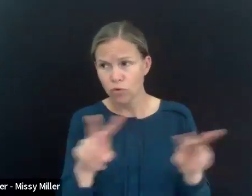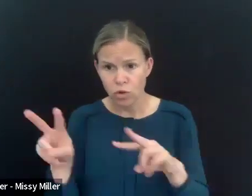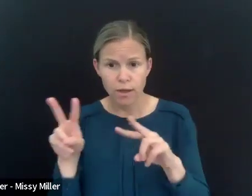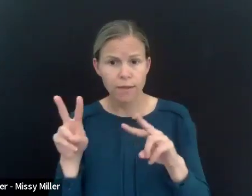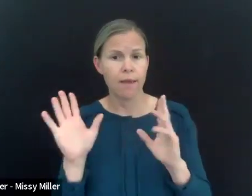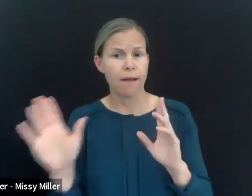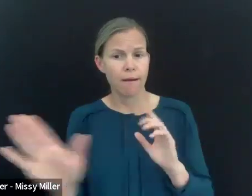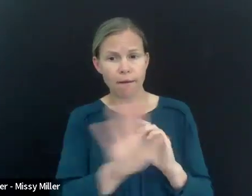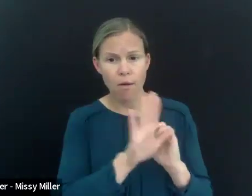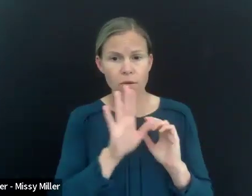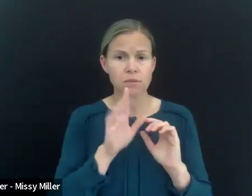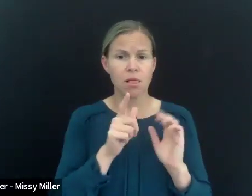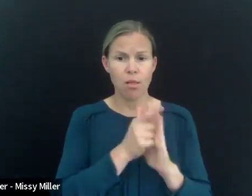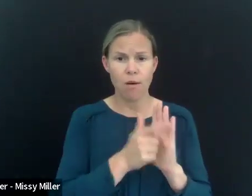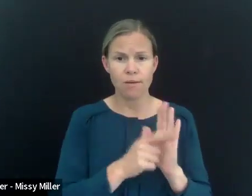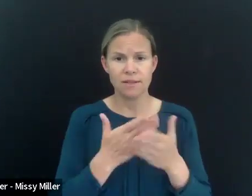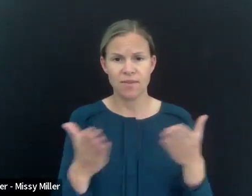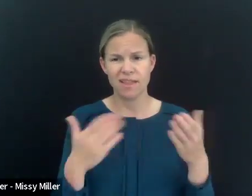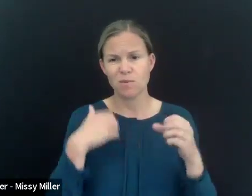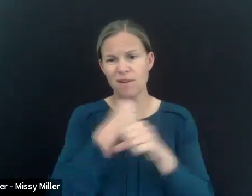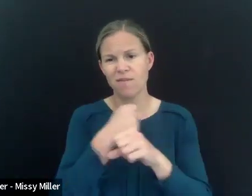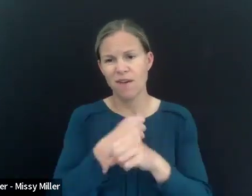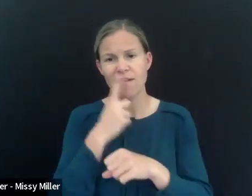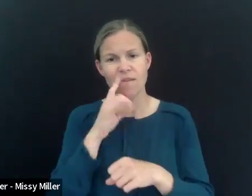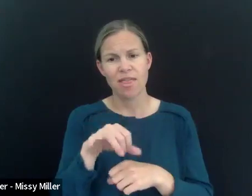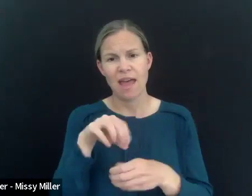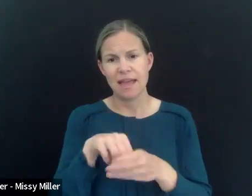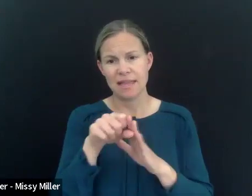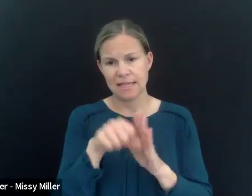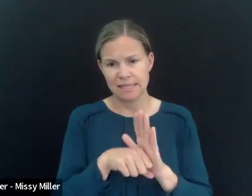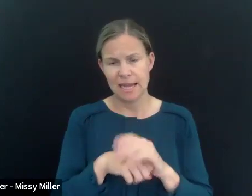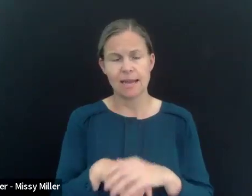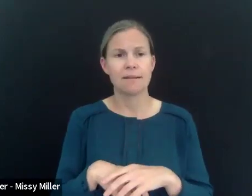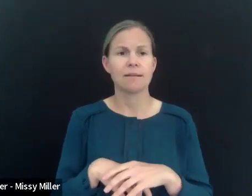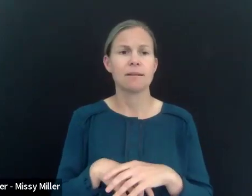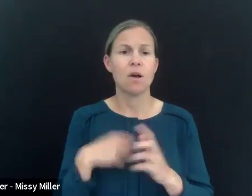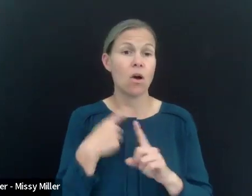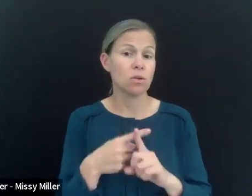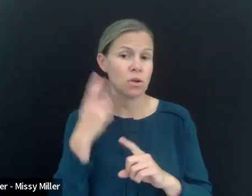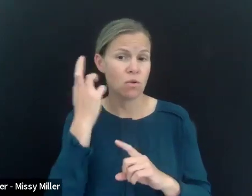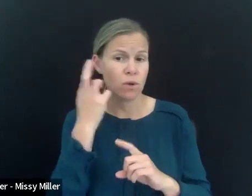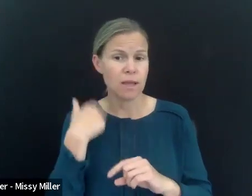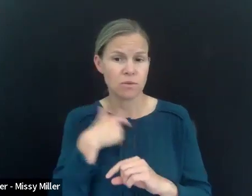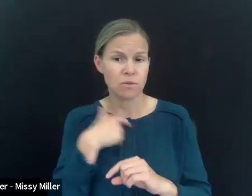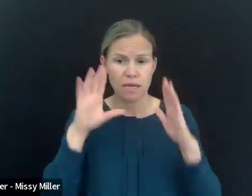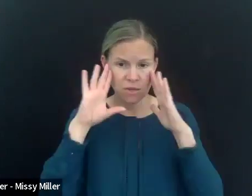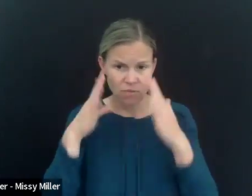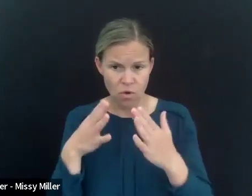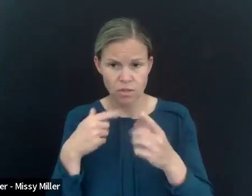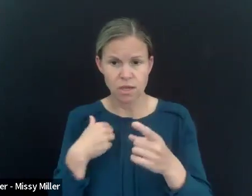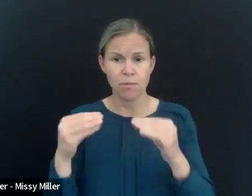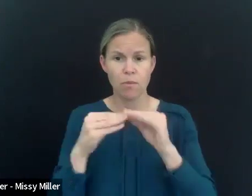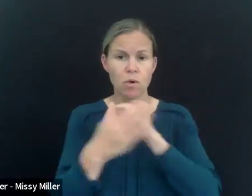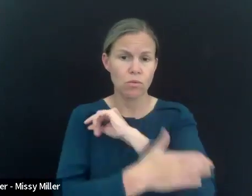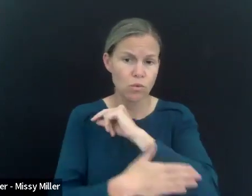fighting for that, here in this state. Also, just realizing that we need to, refocus on,